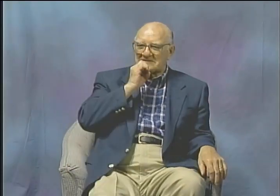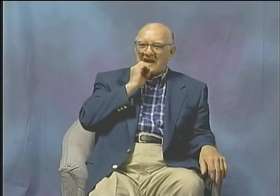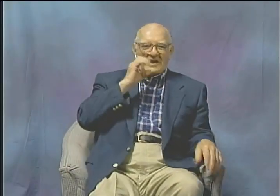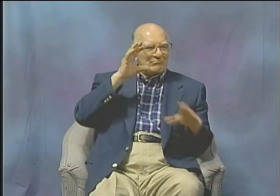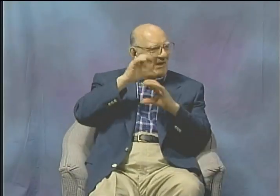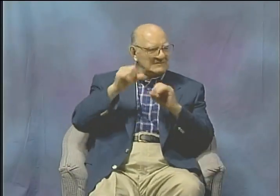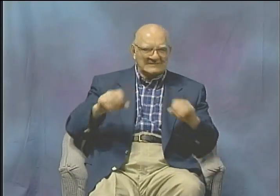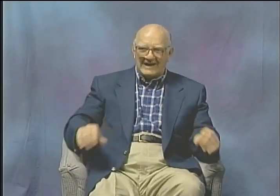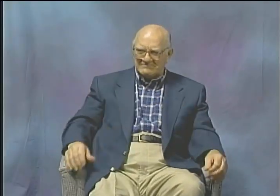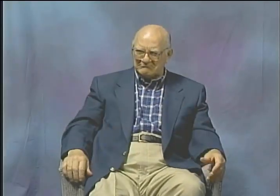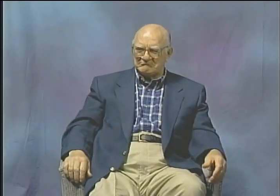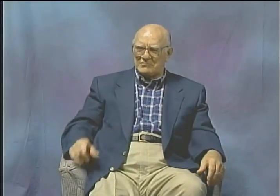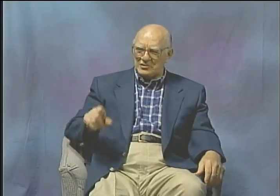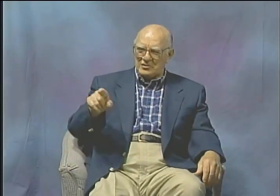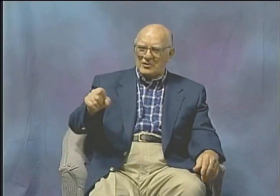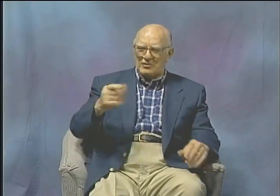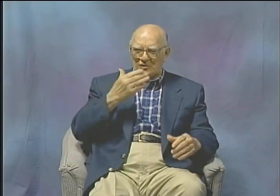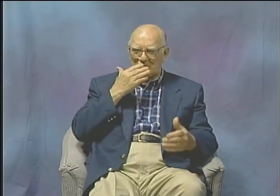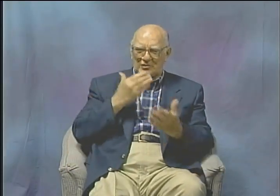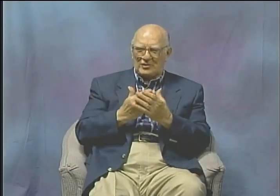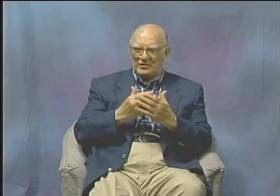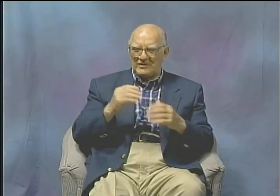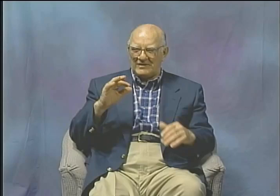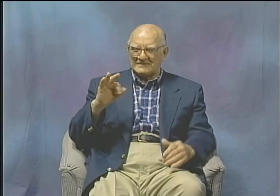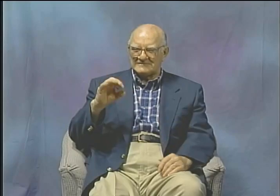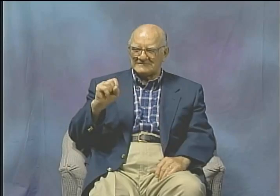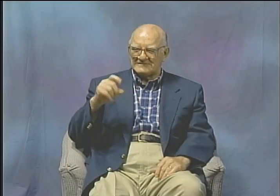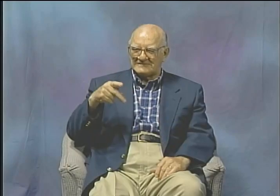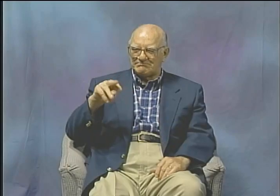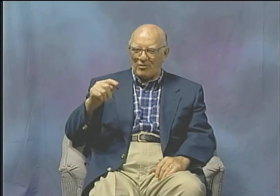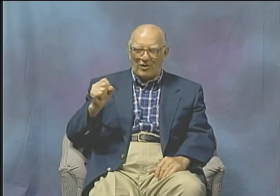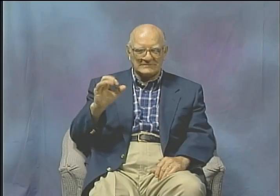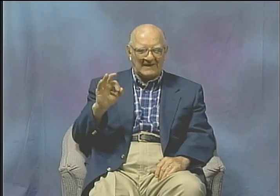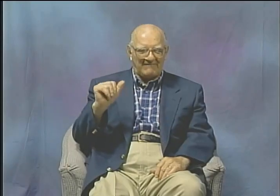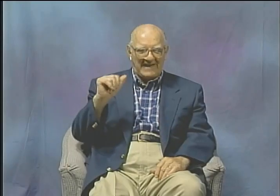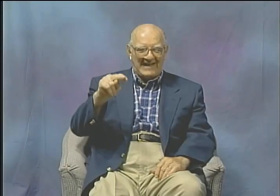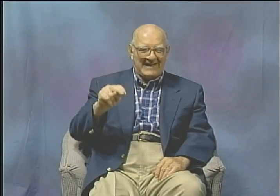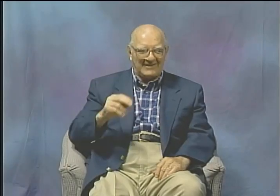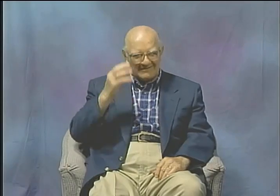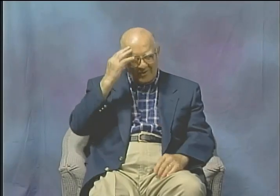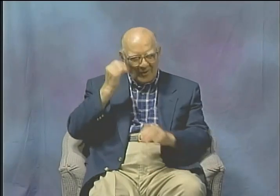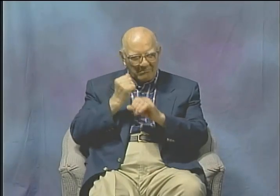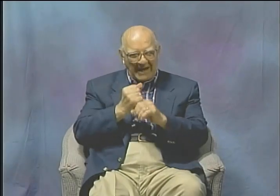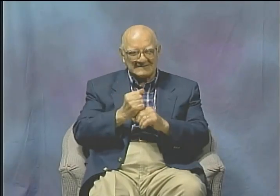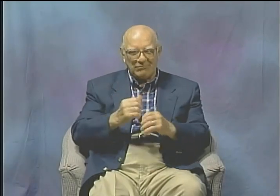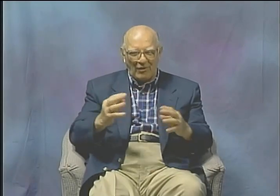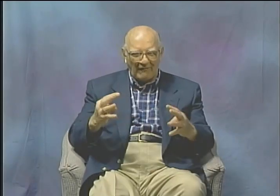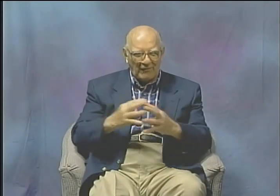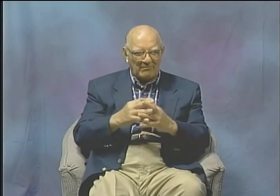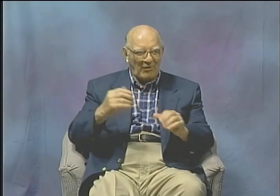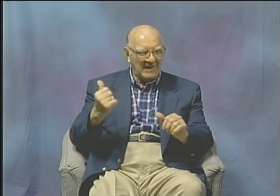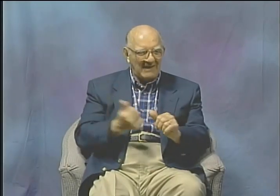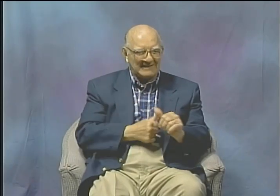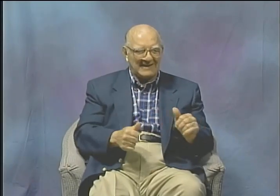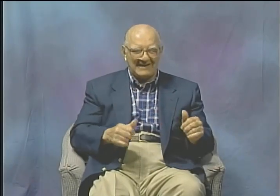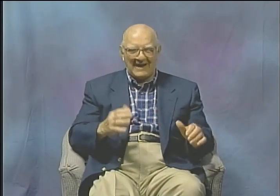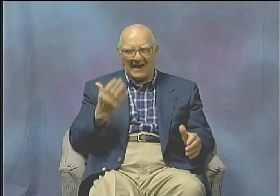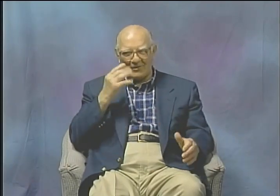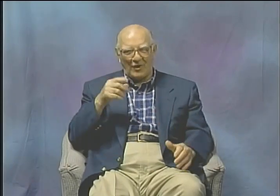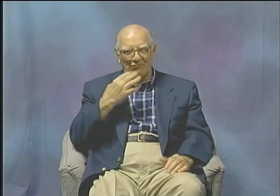started president, you're a good sports fan, baseball, football, everything, and I know you're a